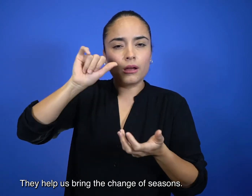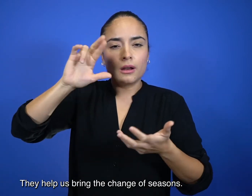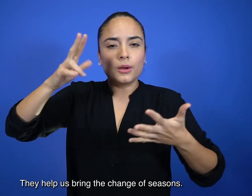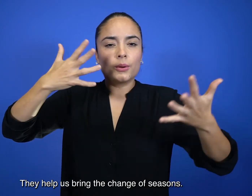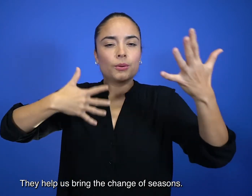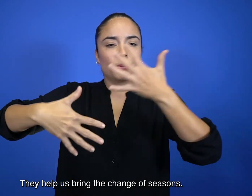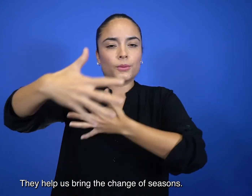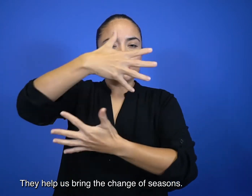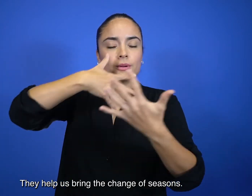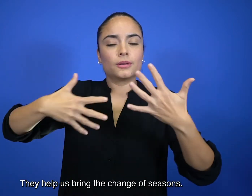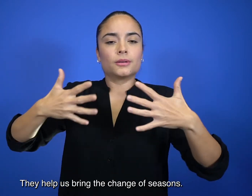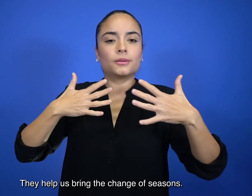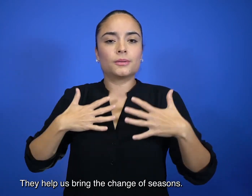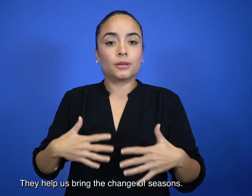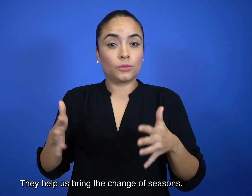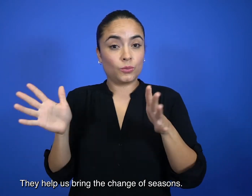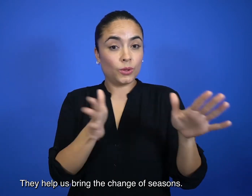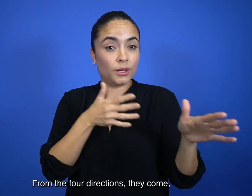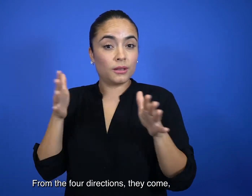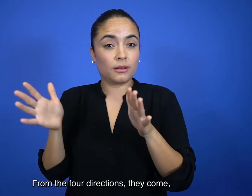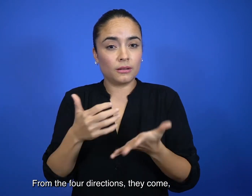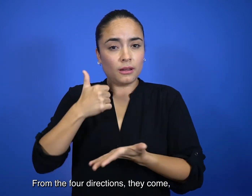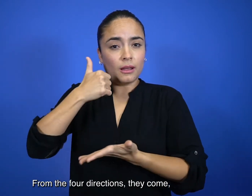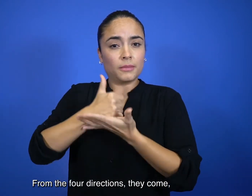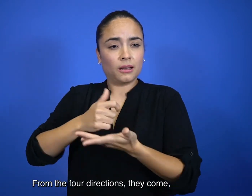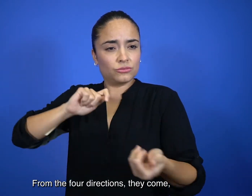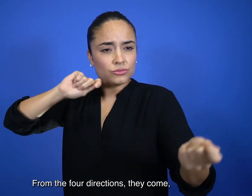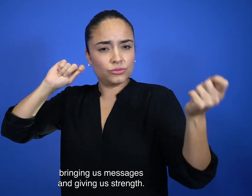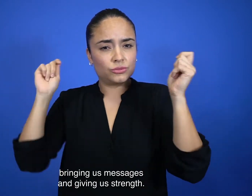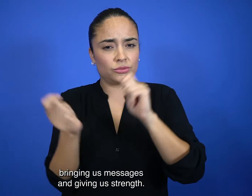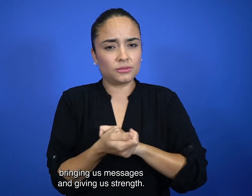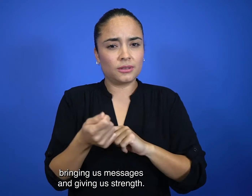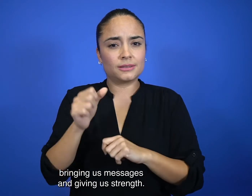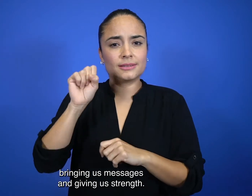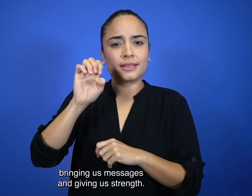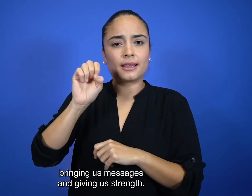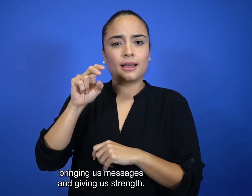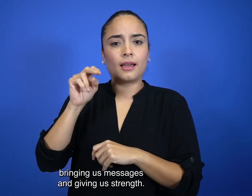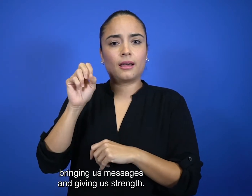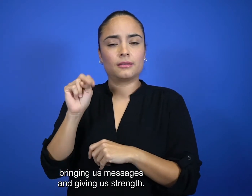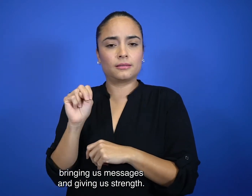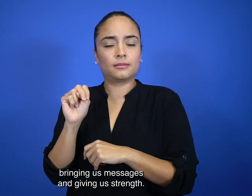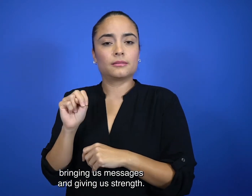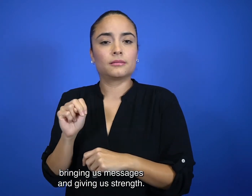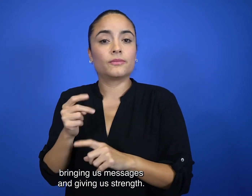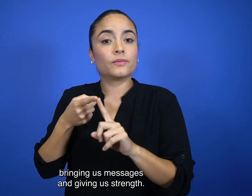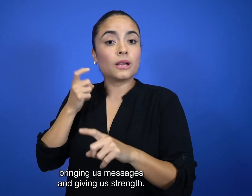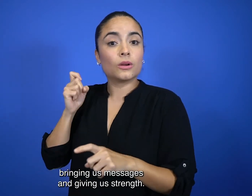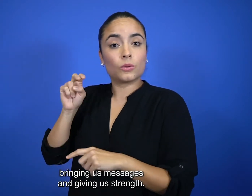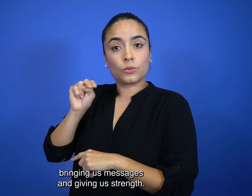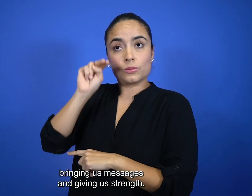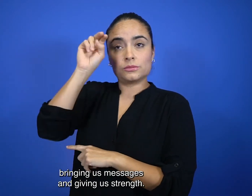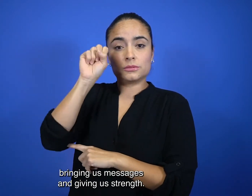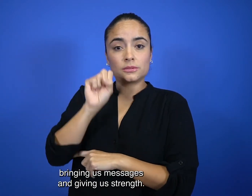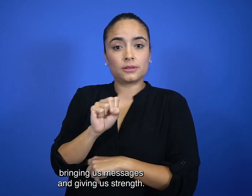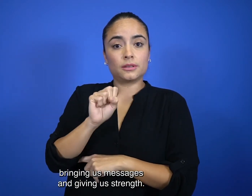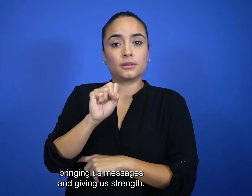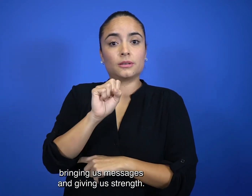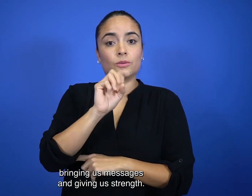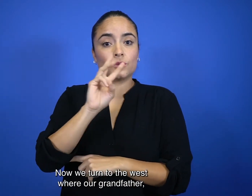bring the change of seasons. From the four directions they come, bringing us messages and giving us strength. Now